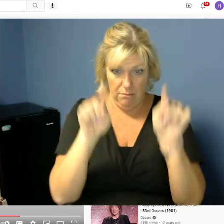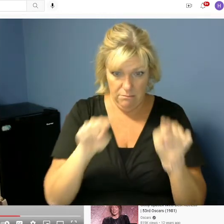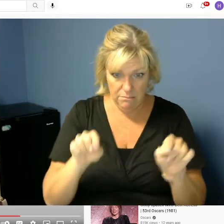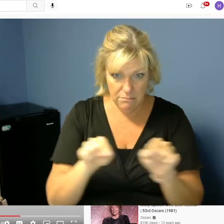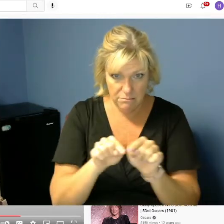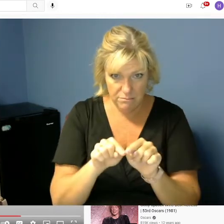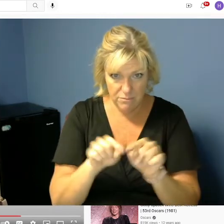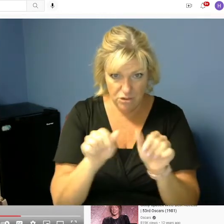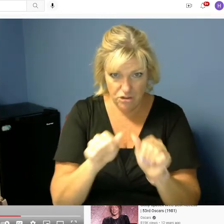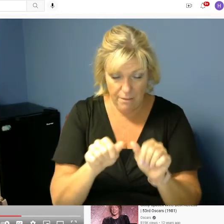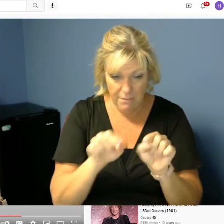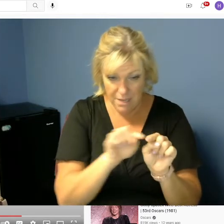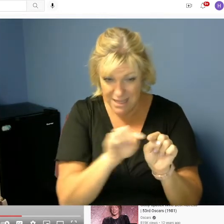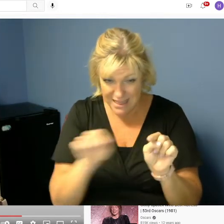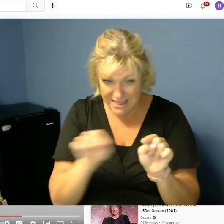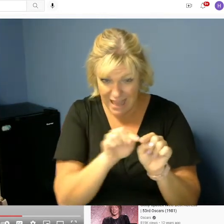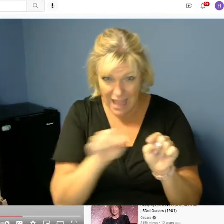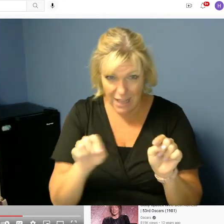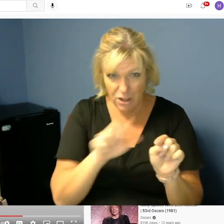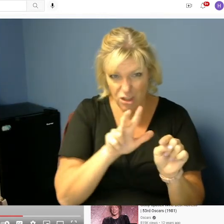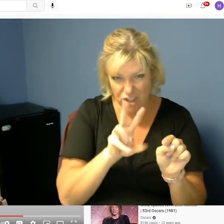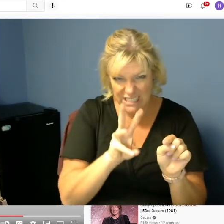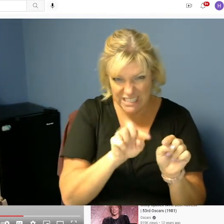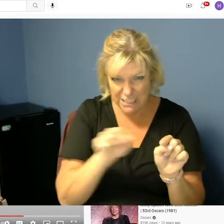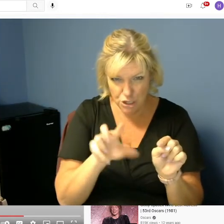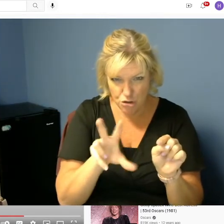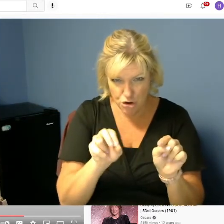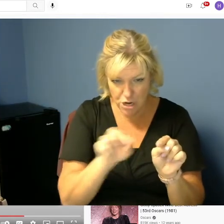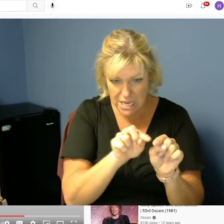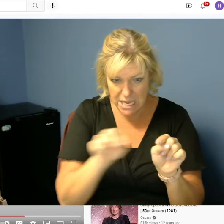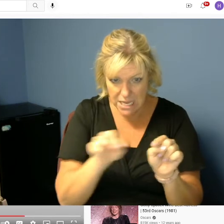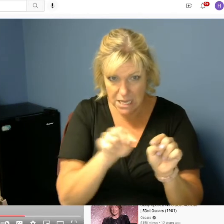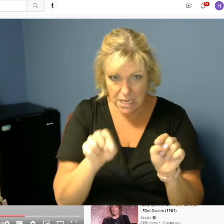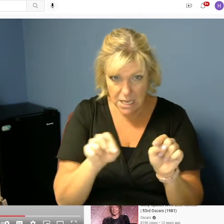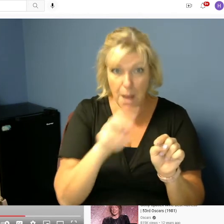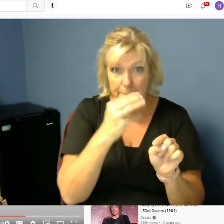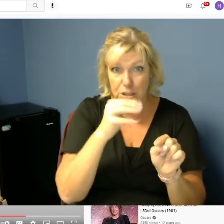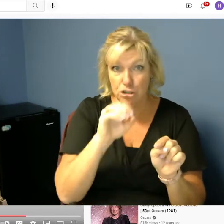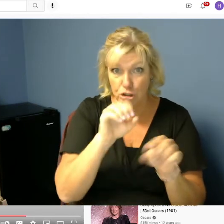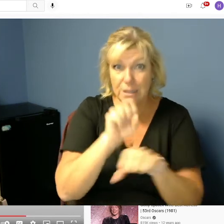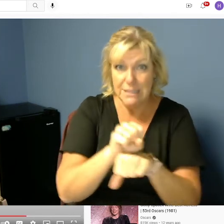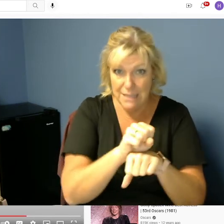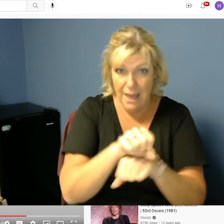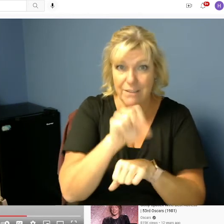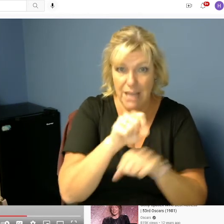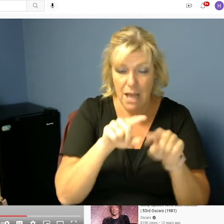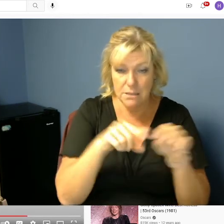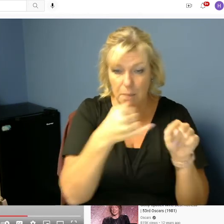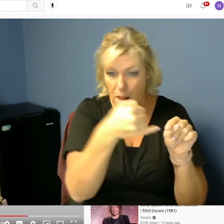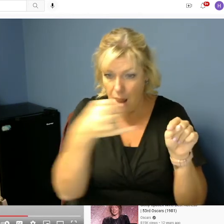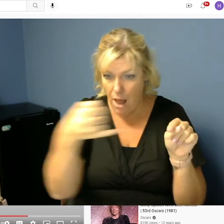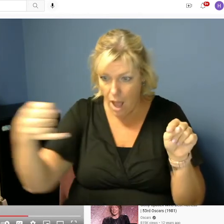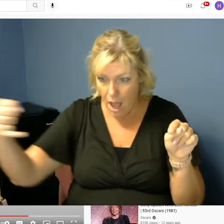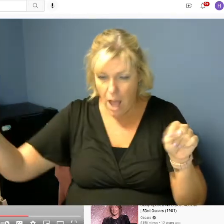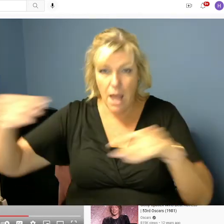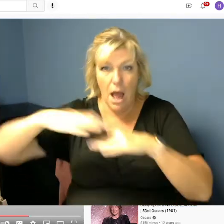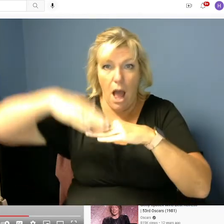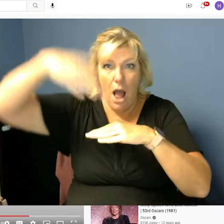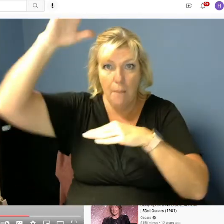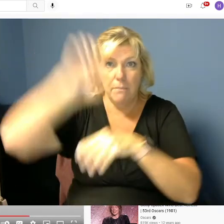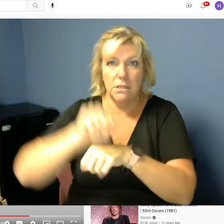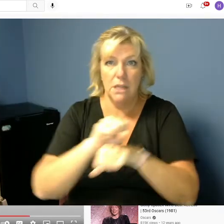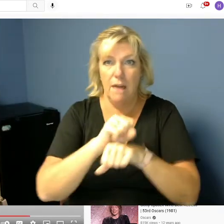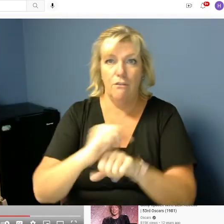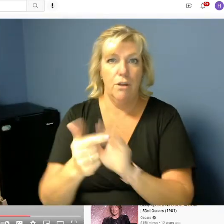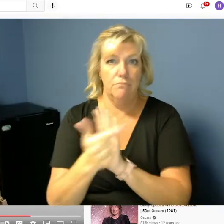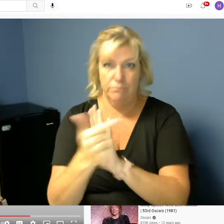line, with the exception of Missouri, there will be no slavery above that line. So in other words, what the third